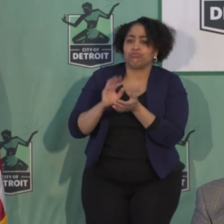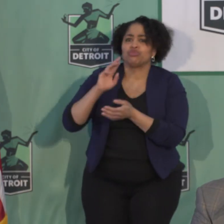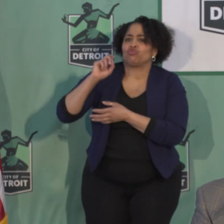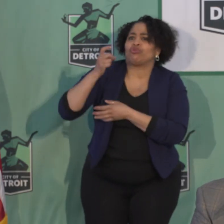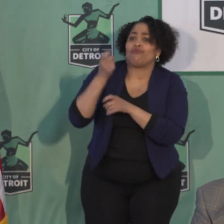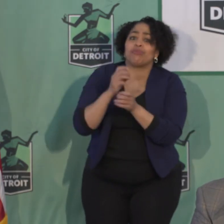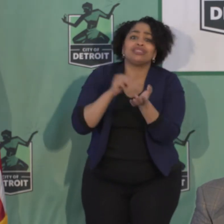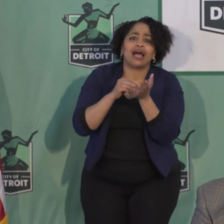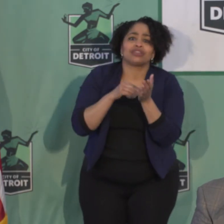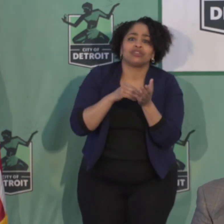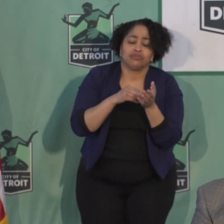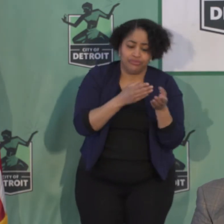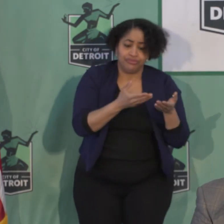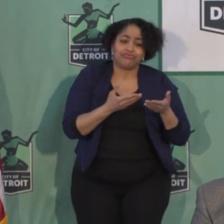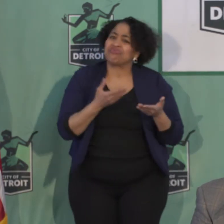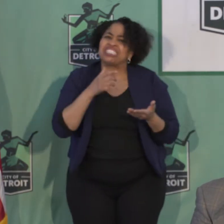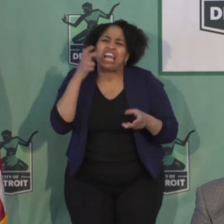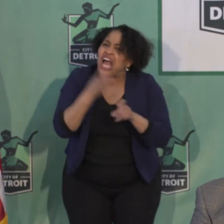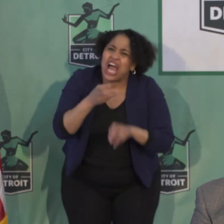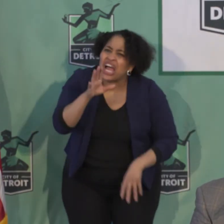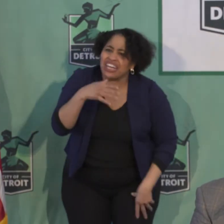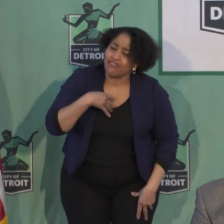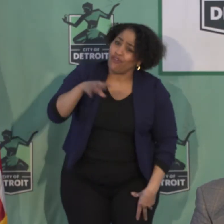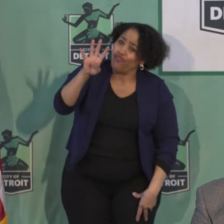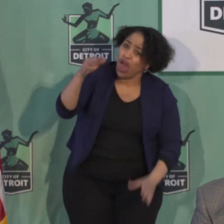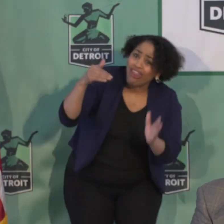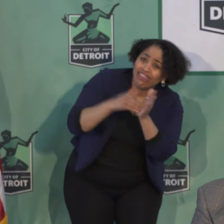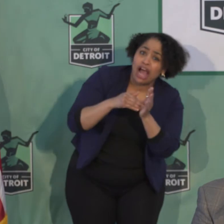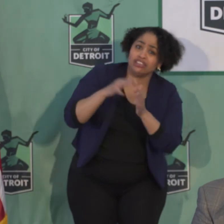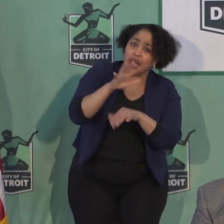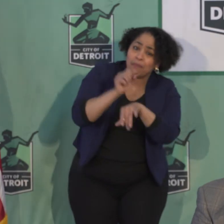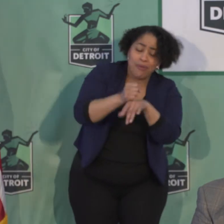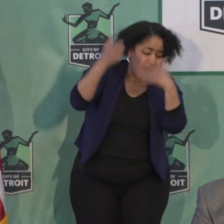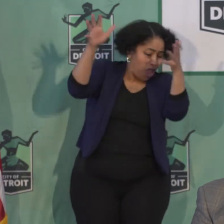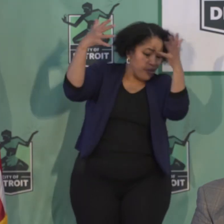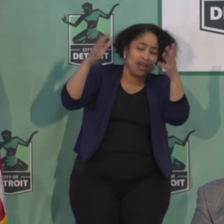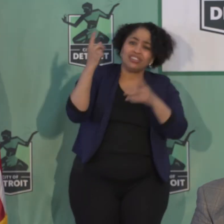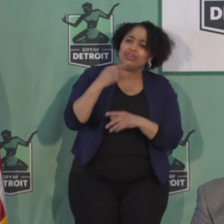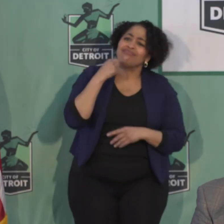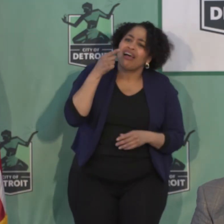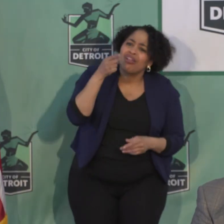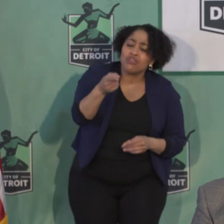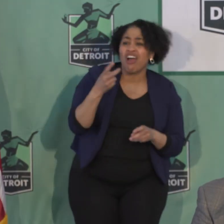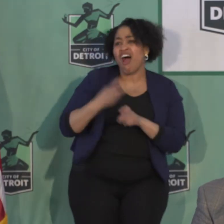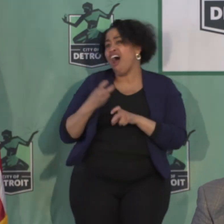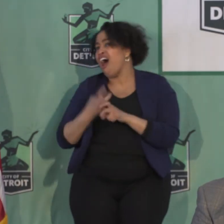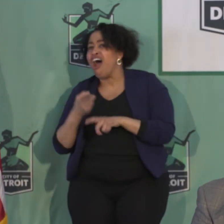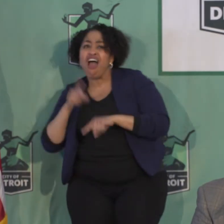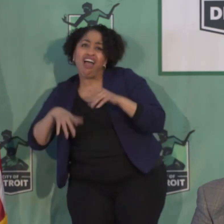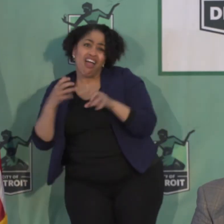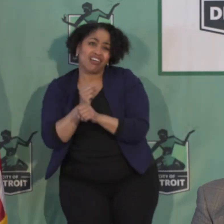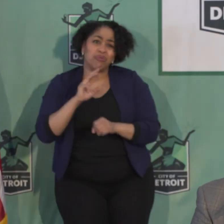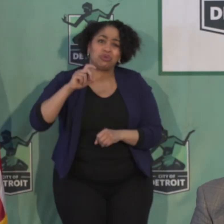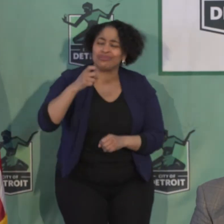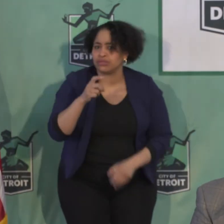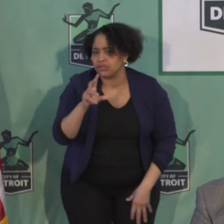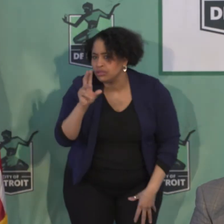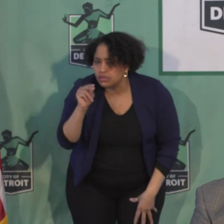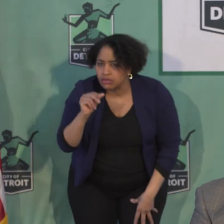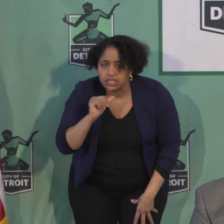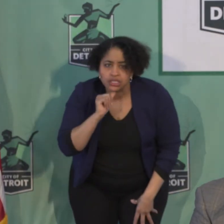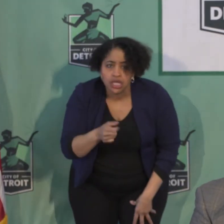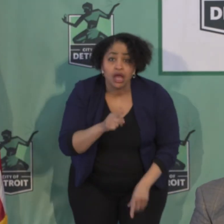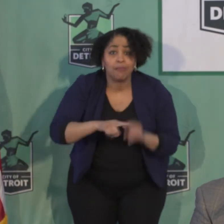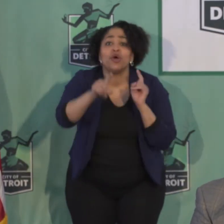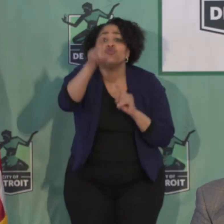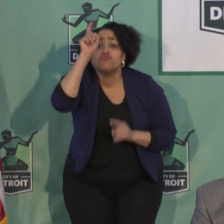your doctor. They aren't that hard. We've got 4,000 appointments already. Somebody telling you it's hard to get a prescription. It is not, but you do